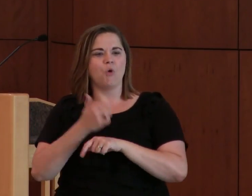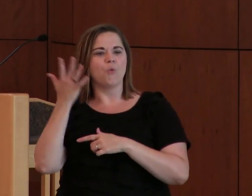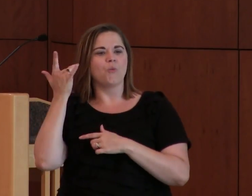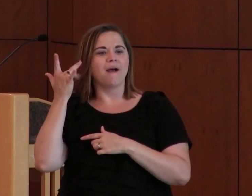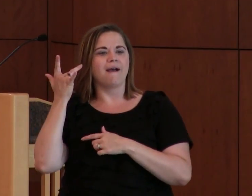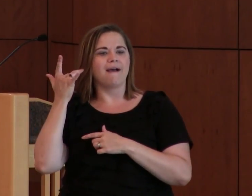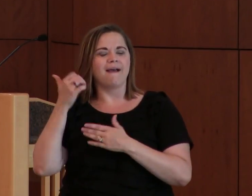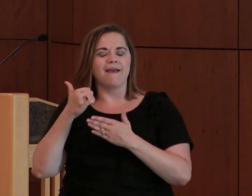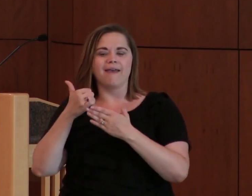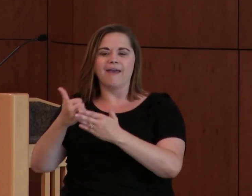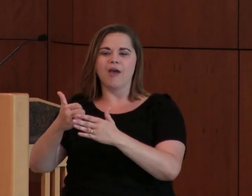crowd to a certain position,